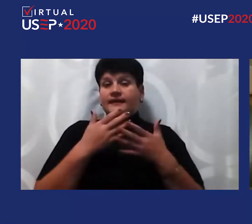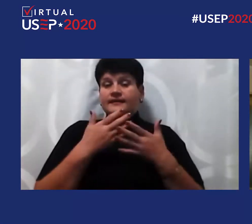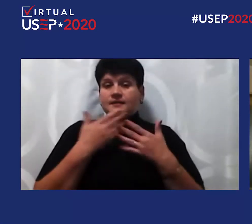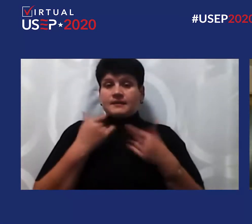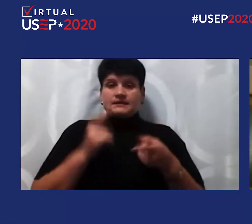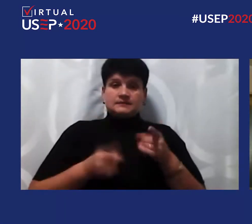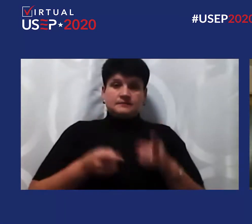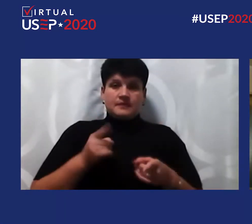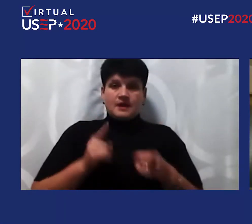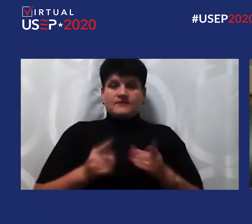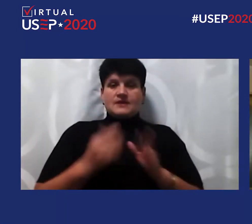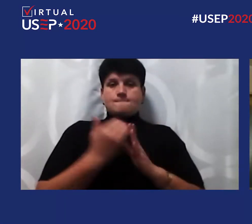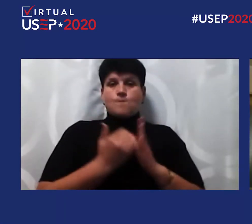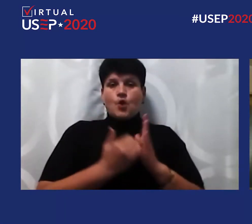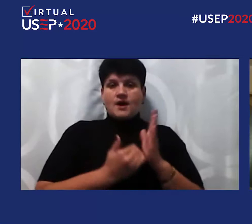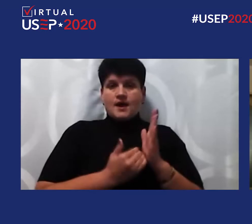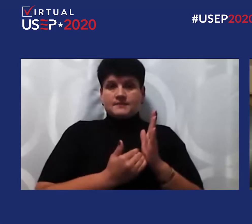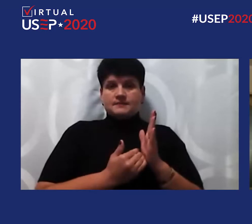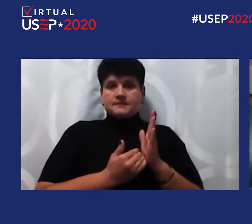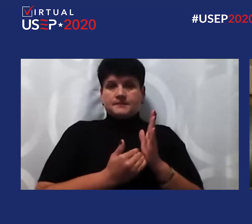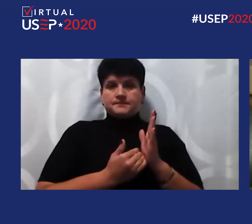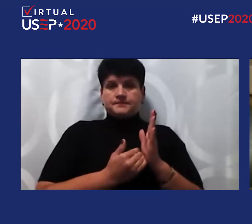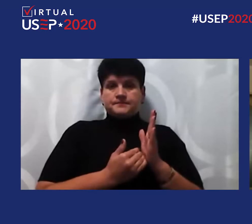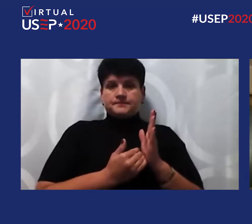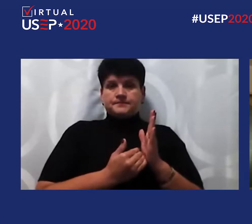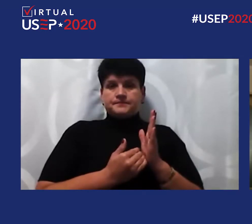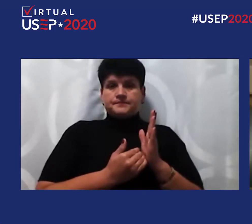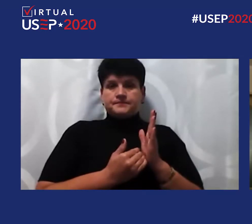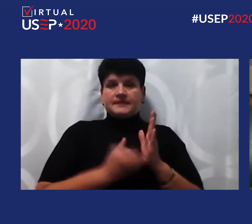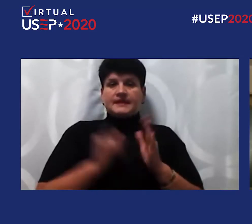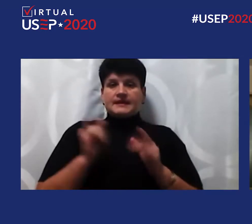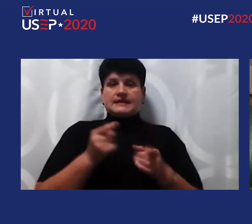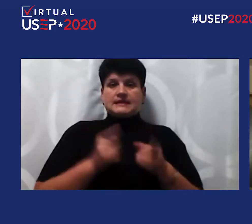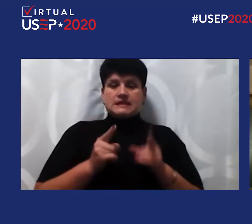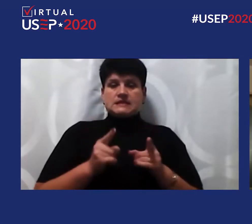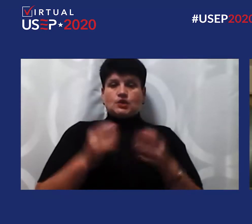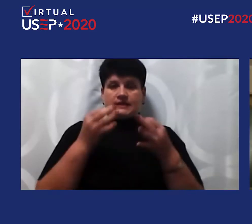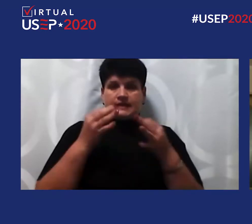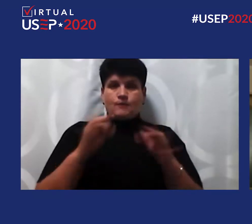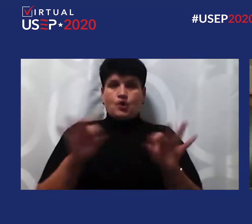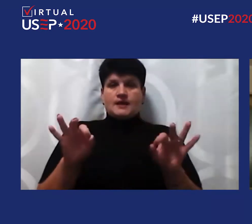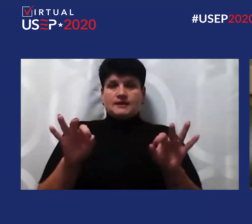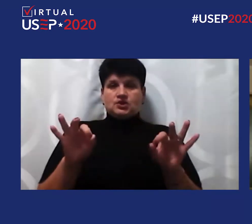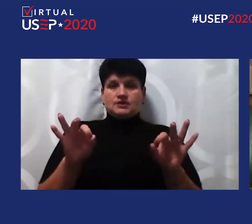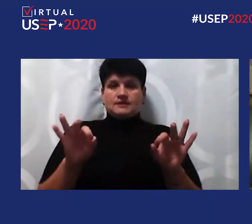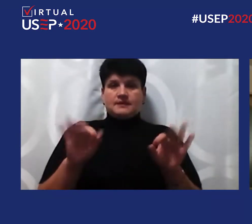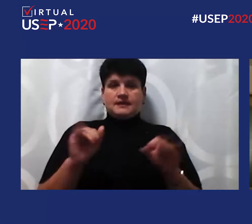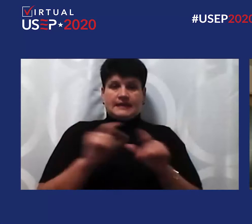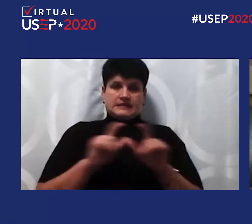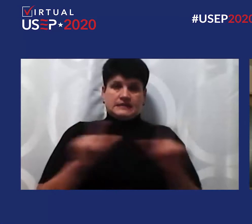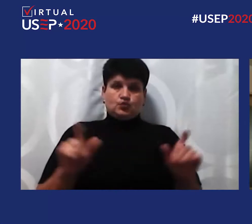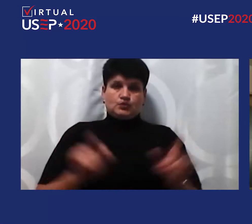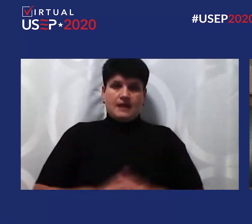not possible until our political parties are still like um, pro-